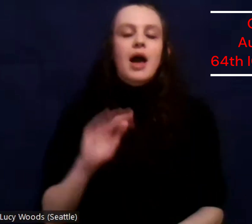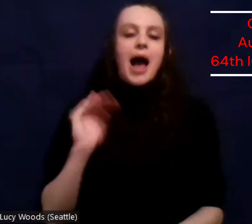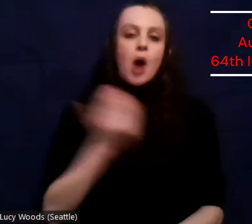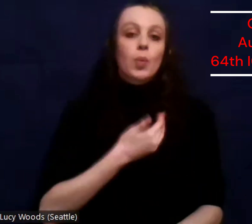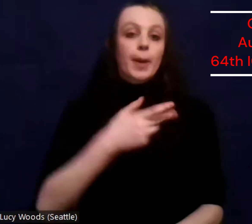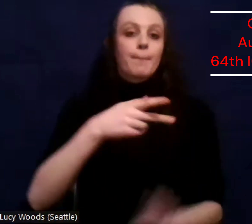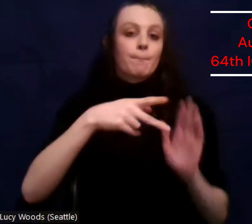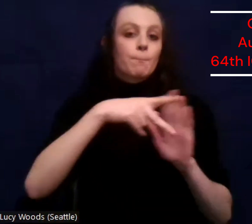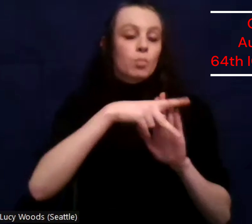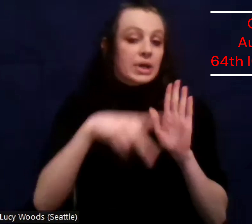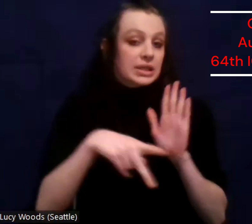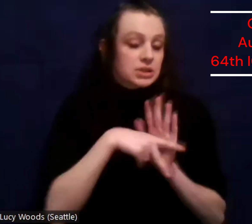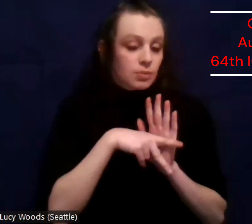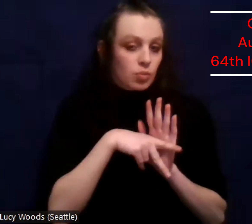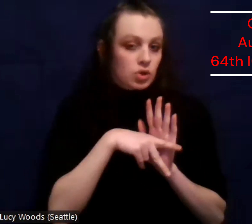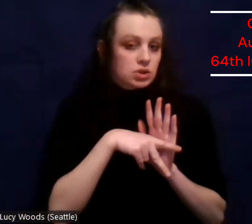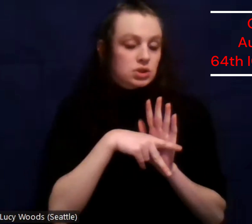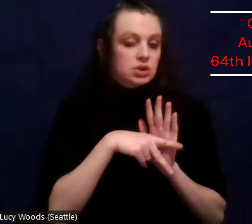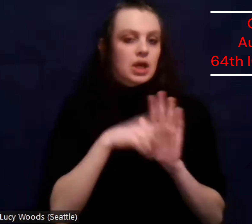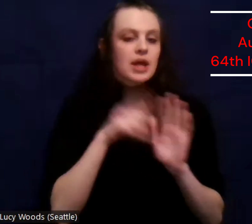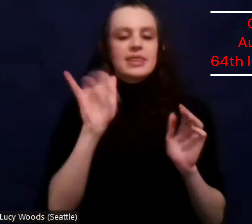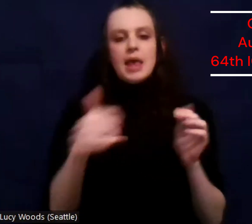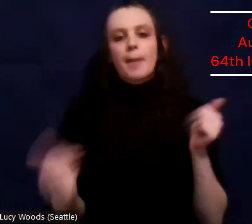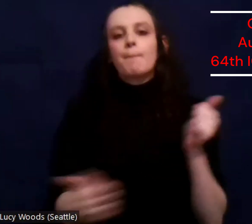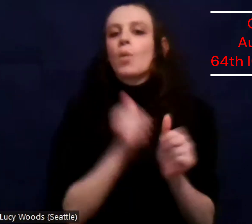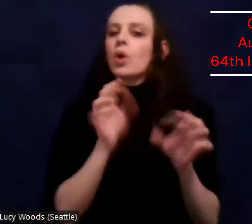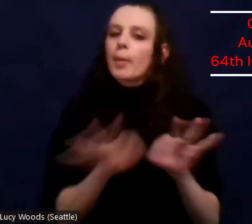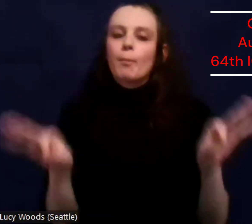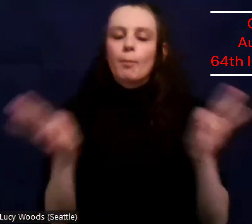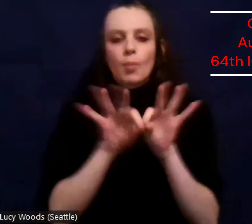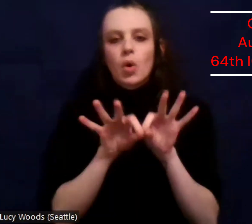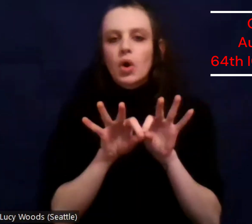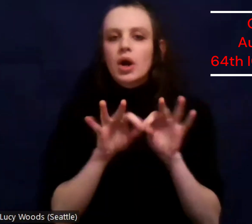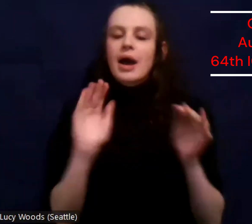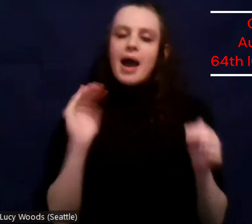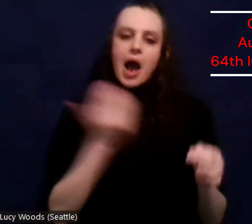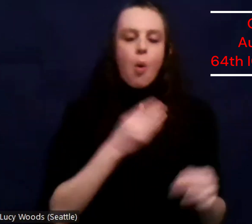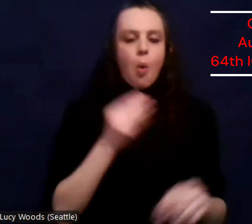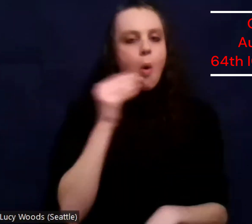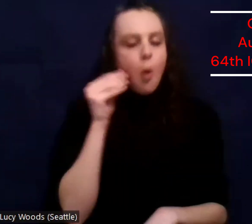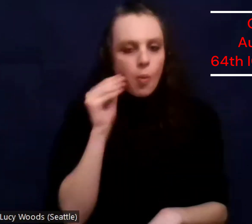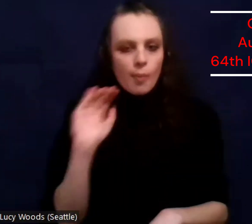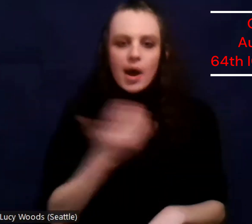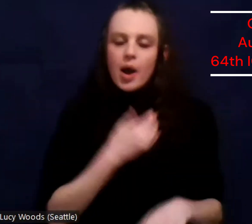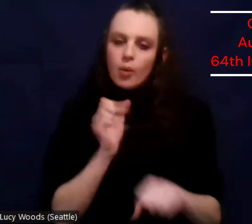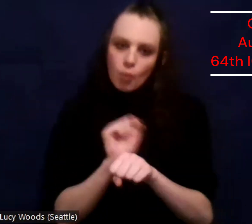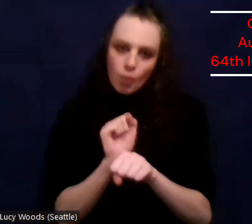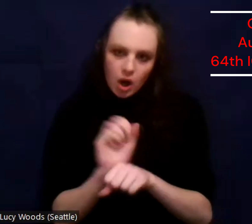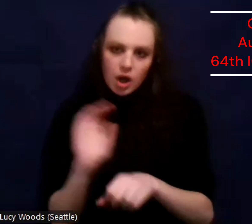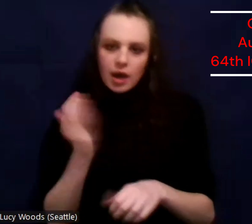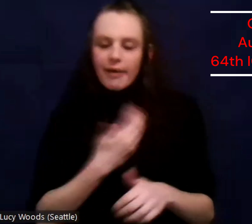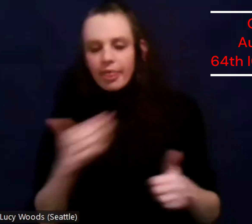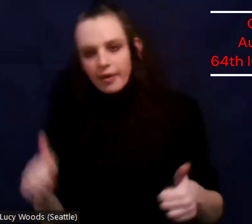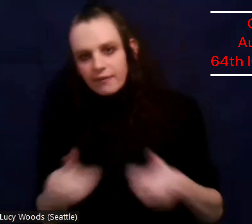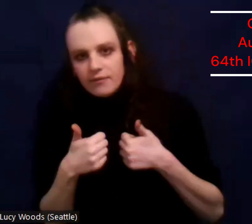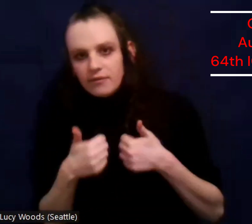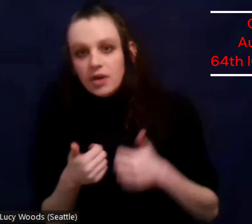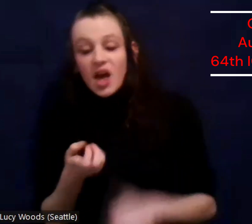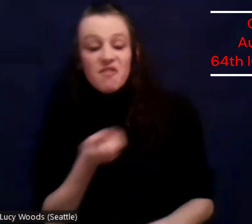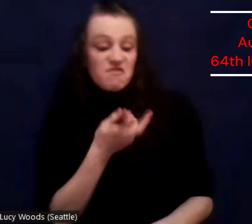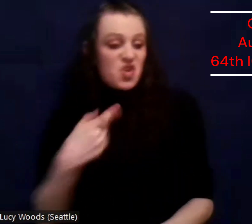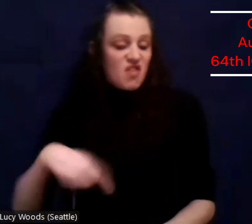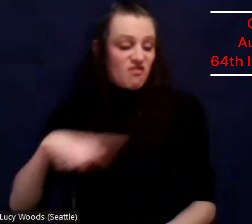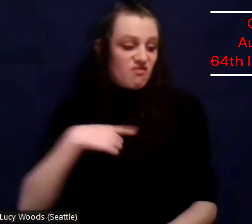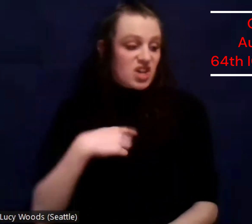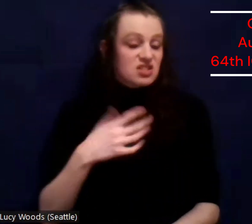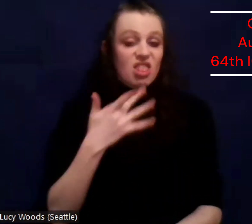principles lies before us in our respective homes, occupations, and affairs. A few of us are fortunate enough to be